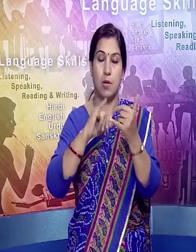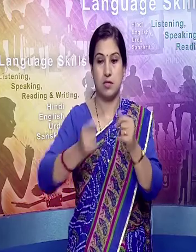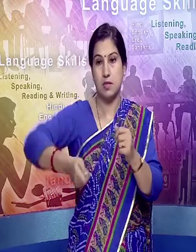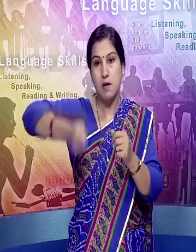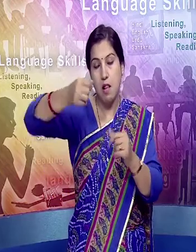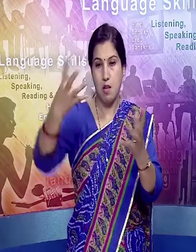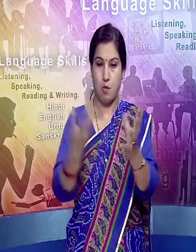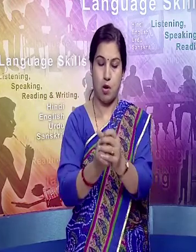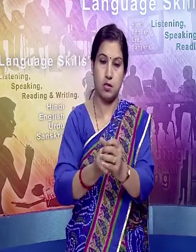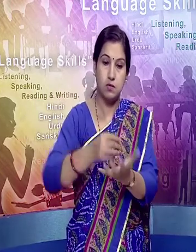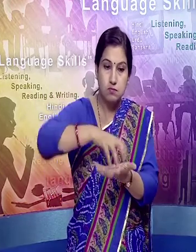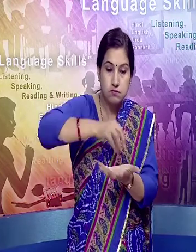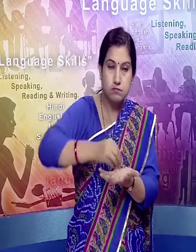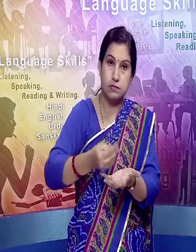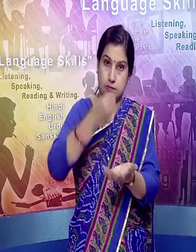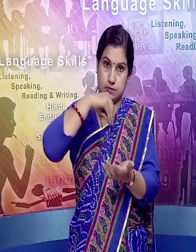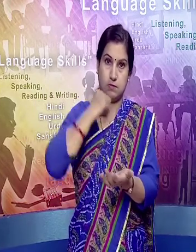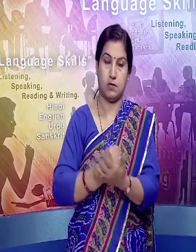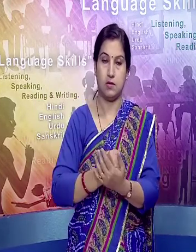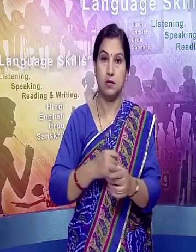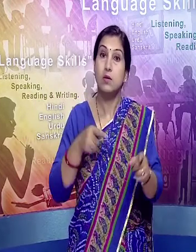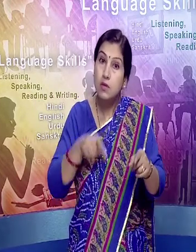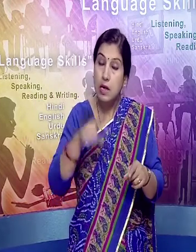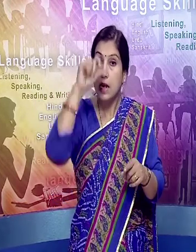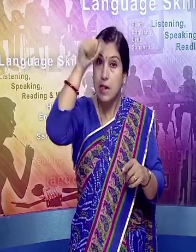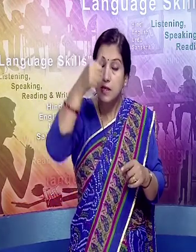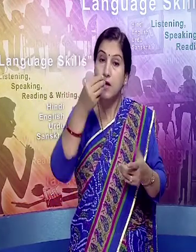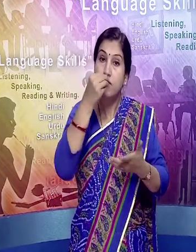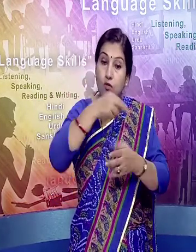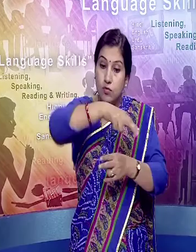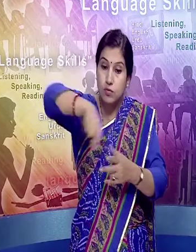So, Indian diet consists of either dal roti